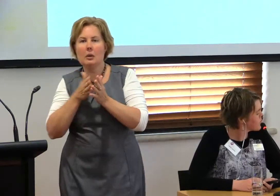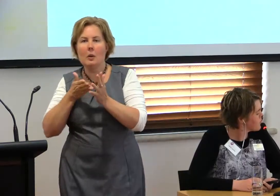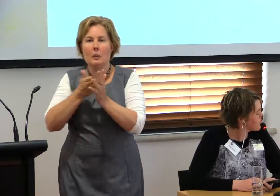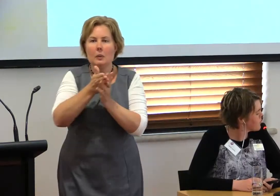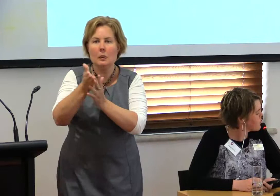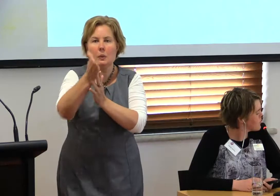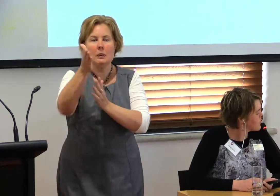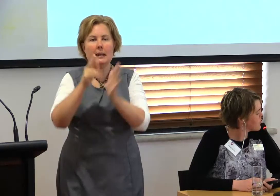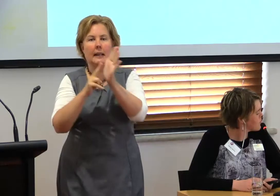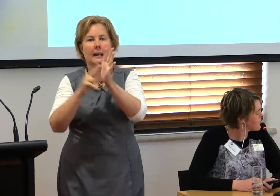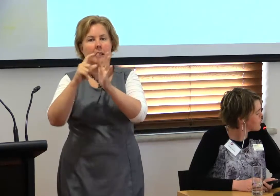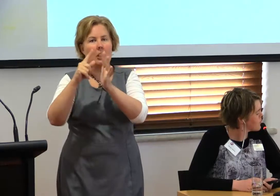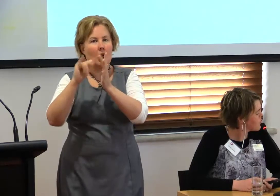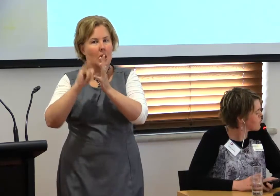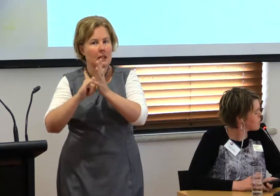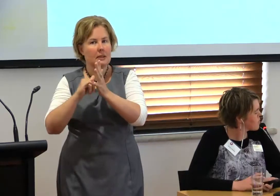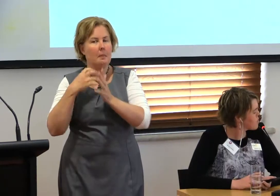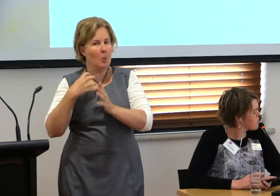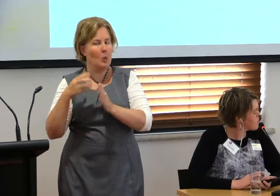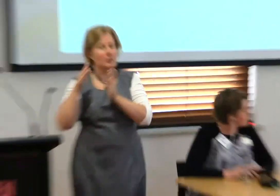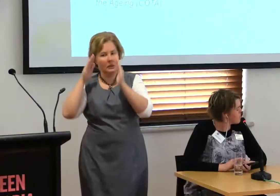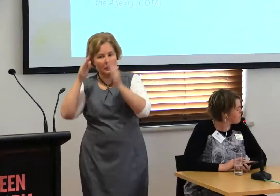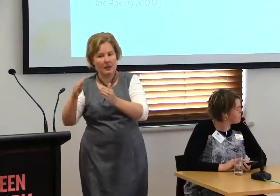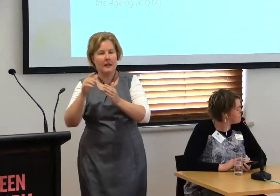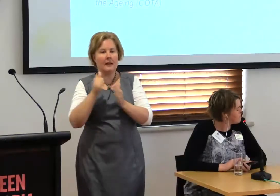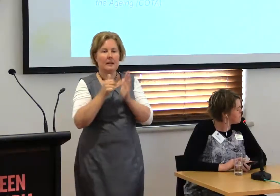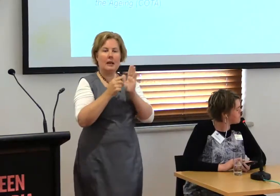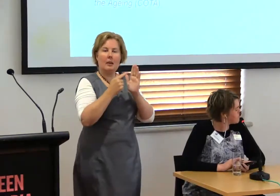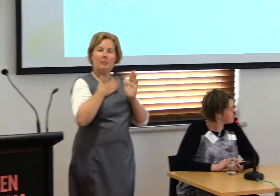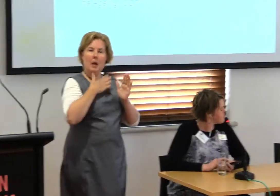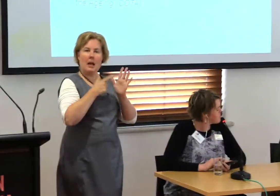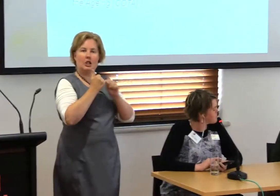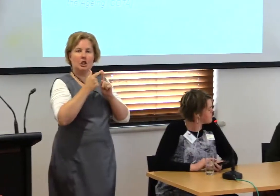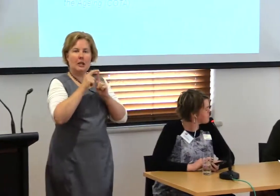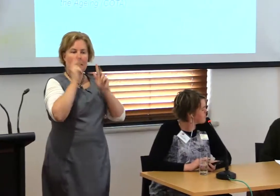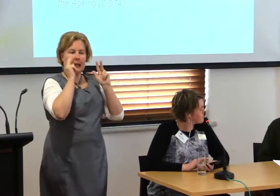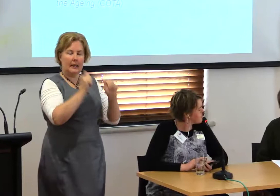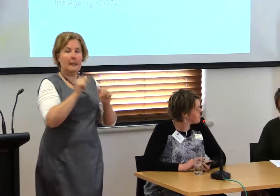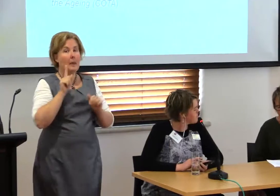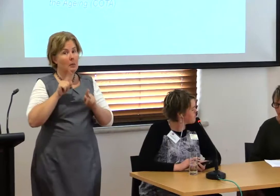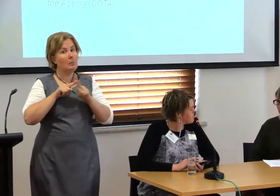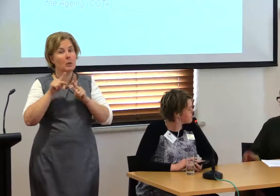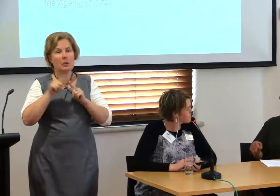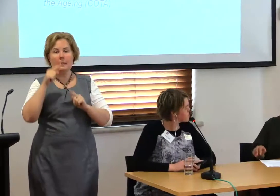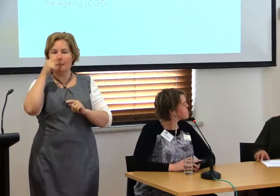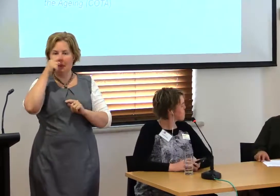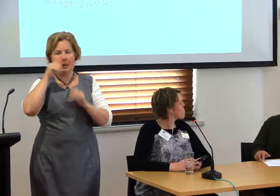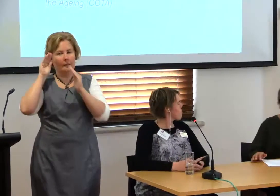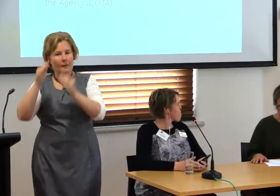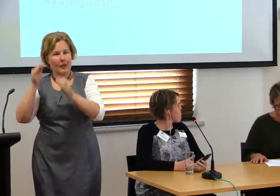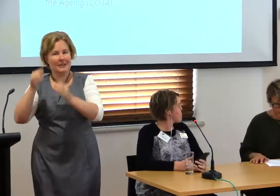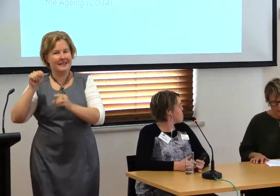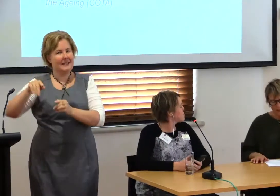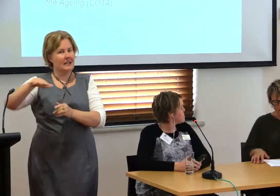care. But I suppose for the most, people have mostly been focusing on the NDIS.